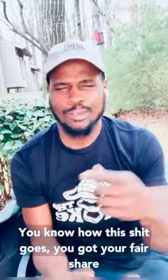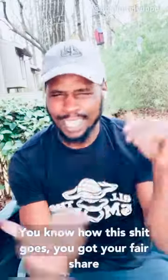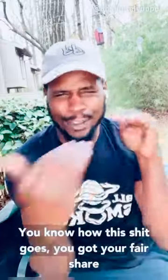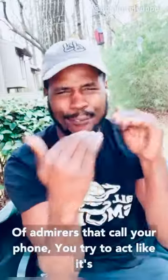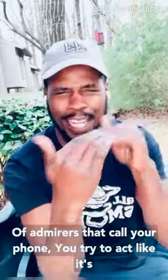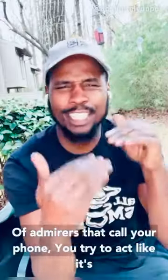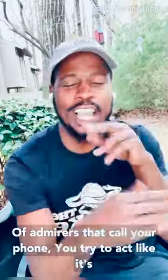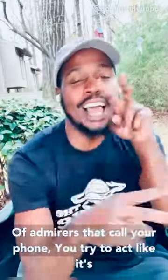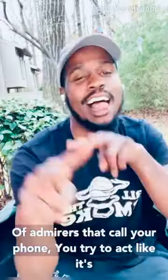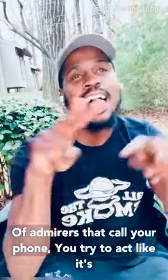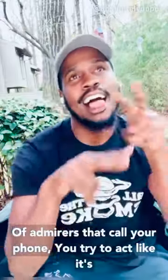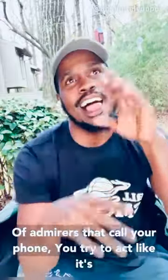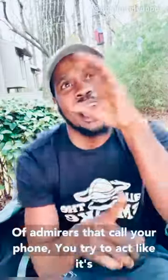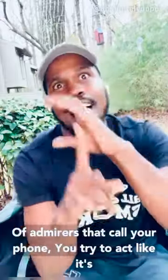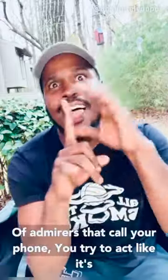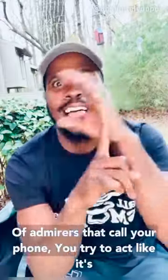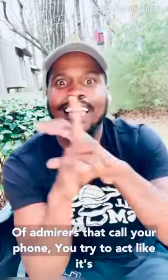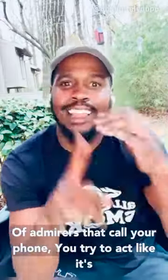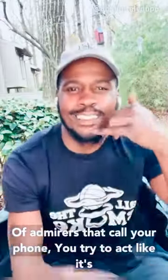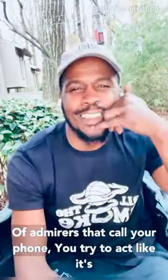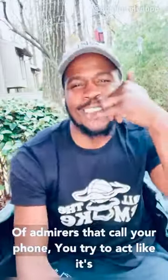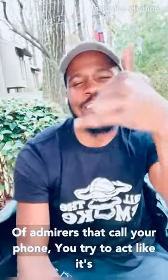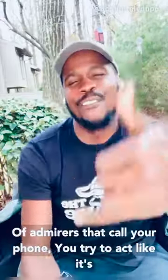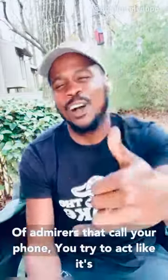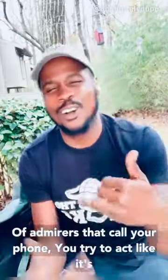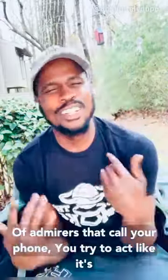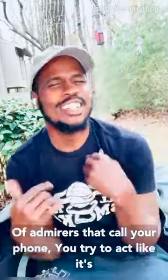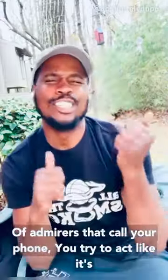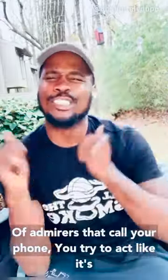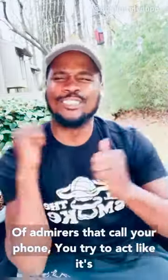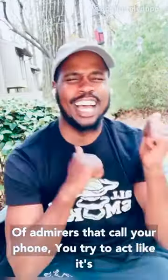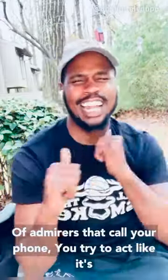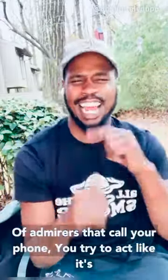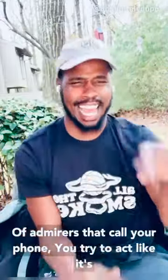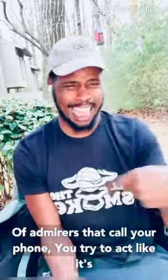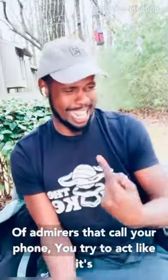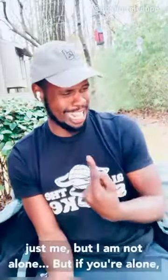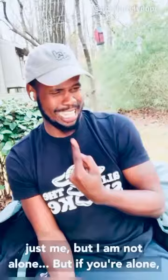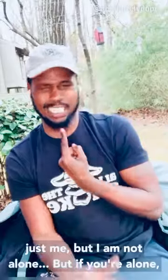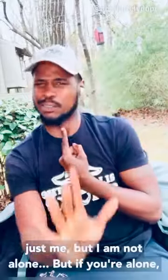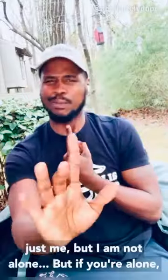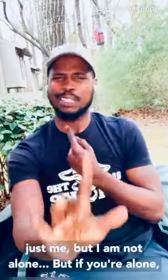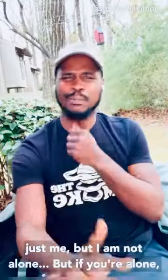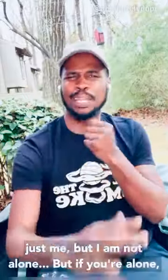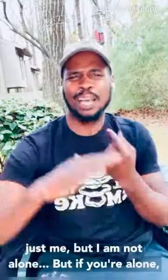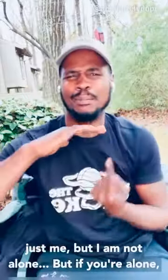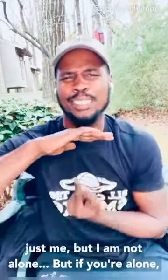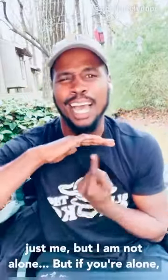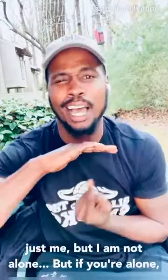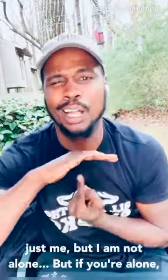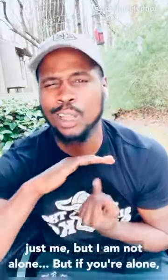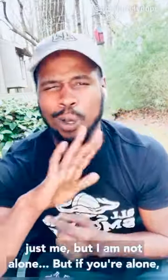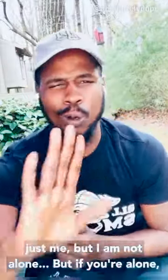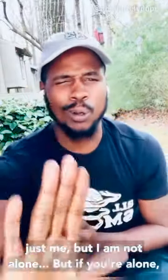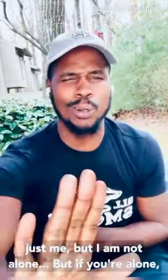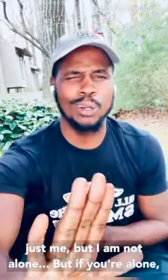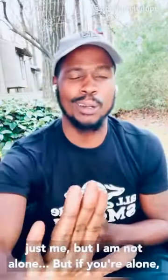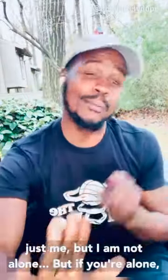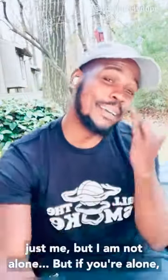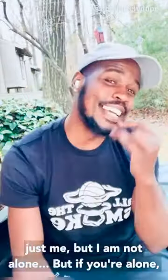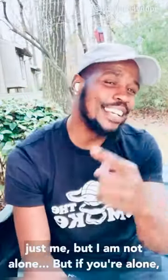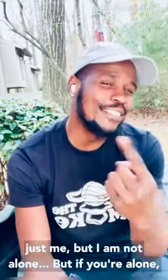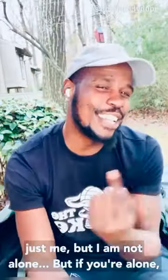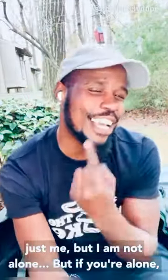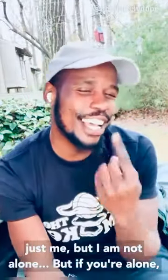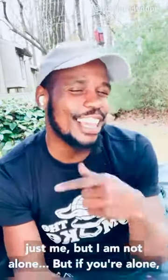your fair share of admirers that call your phone. You try to act like it's just me, but I am not alone. But